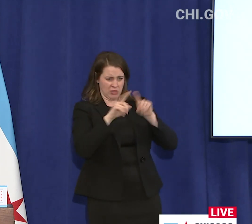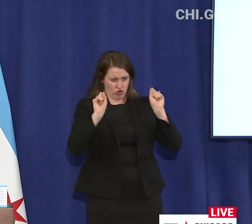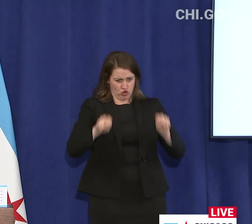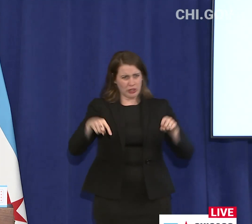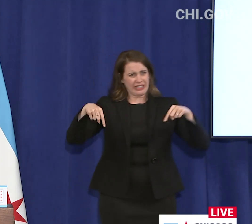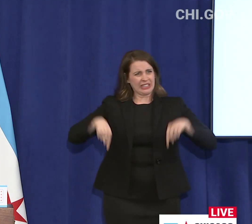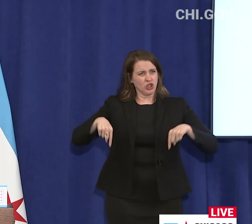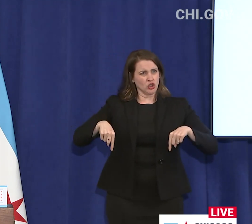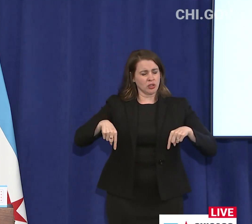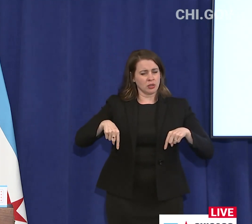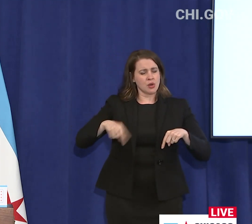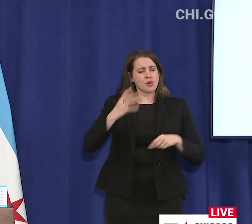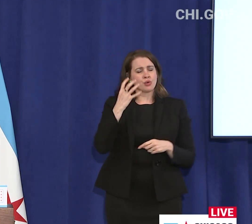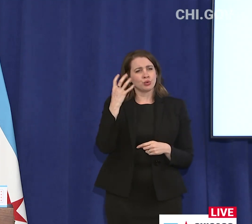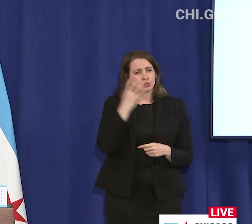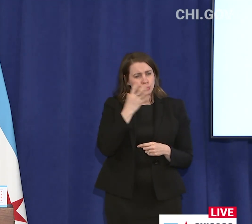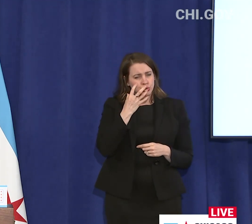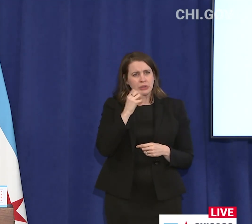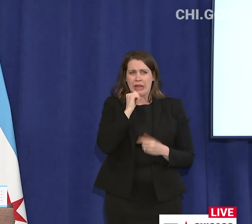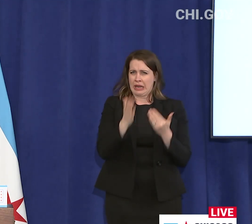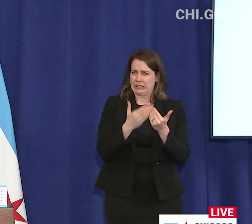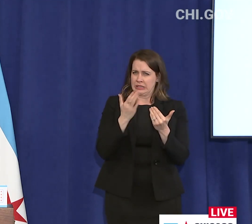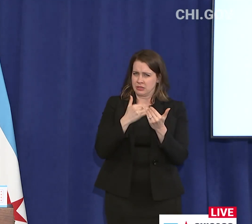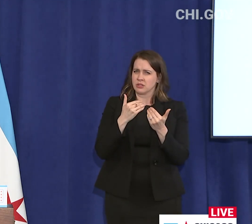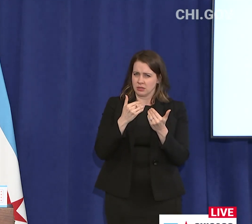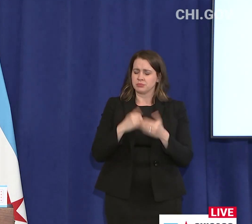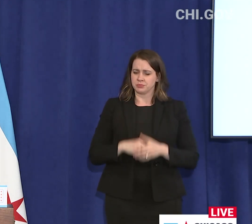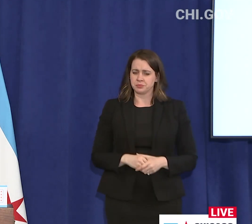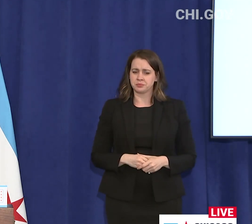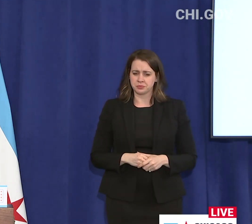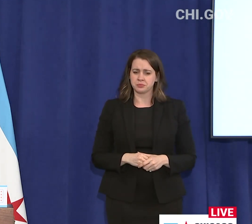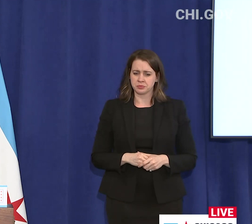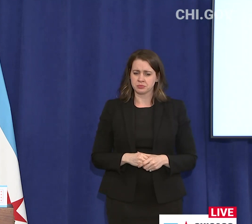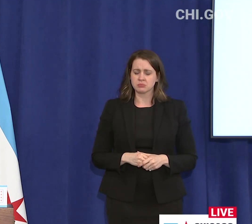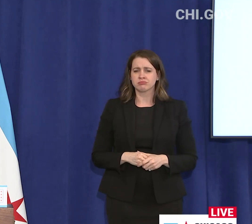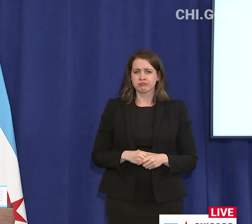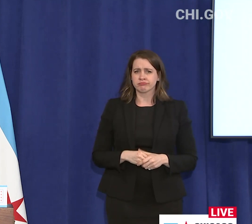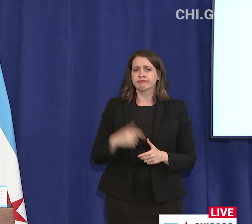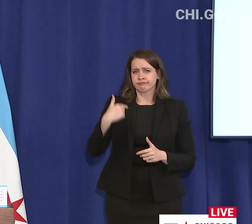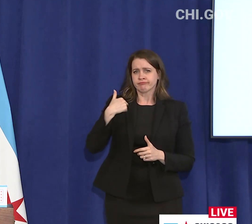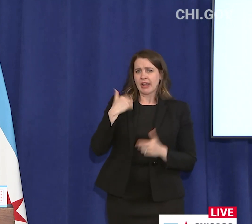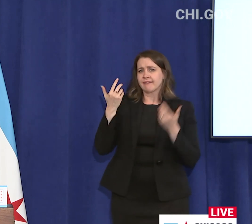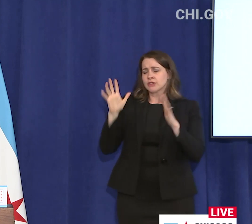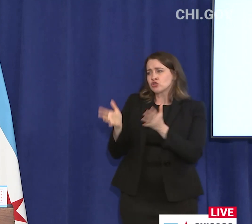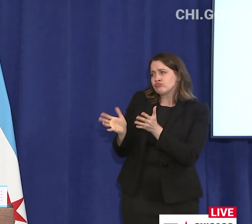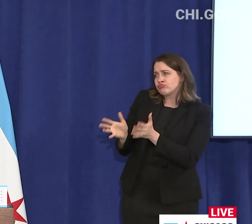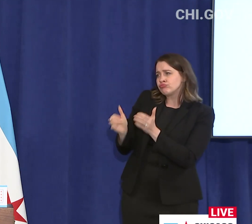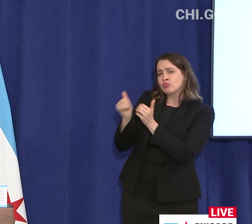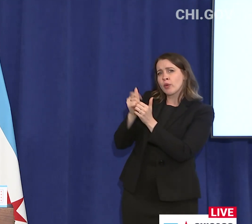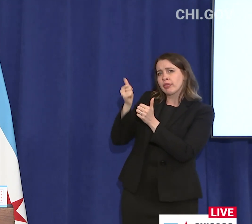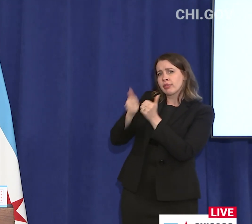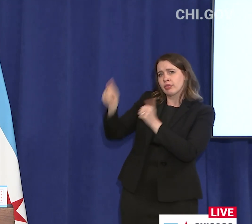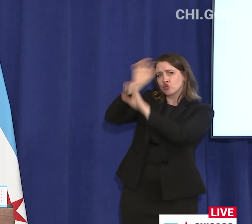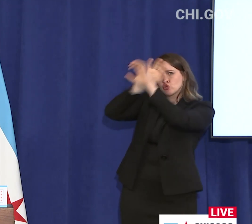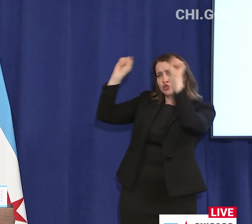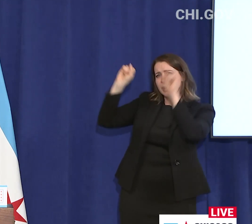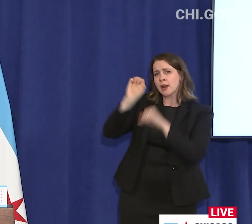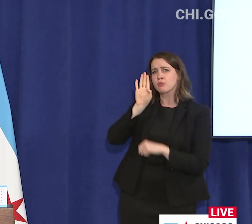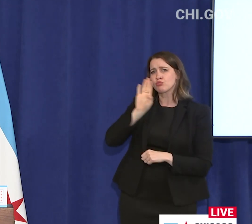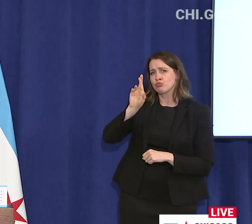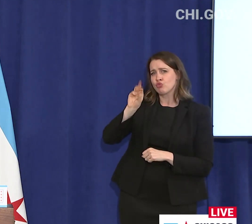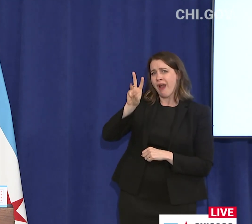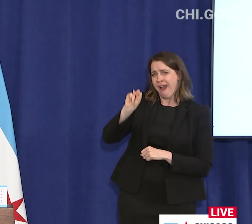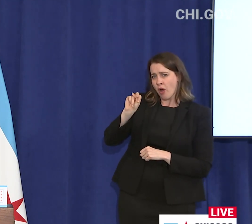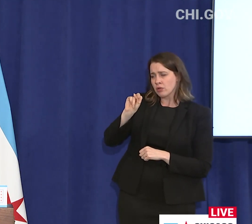And you know, I had a very good conversation earlier today with the superintendent, and he believes, and I think